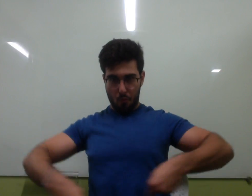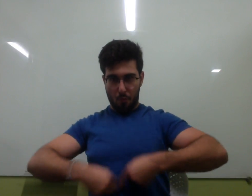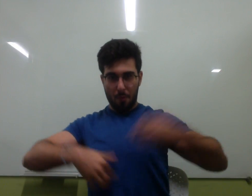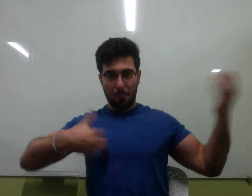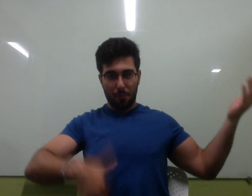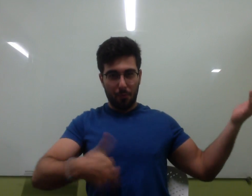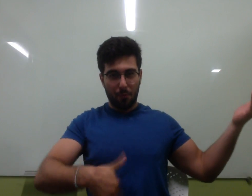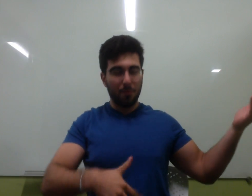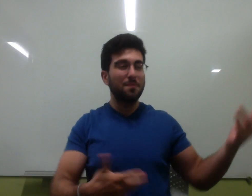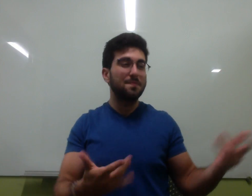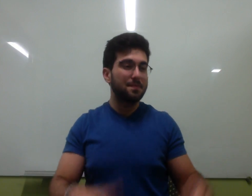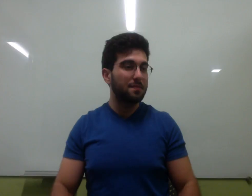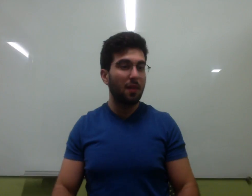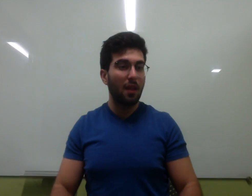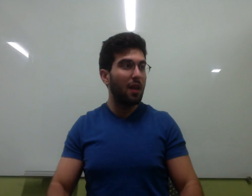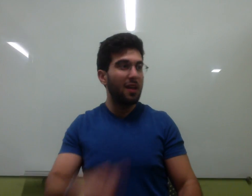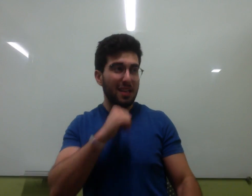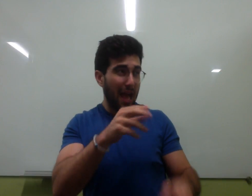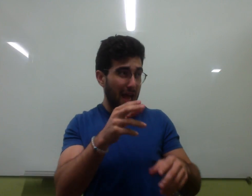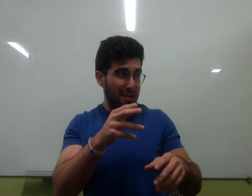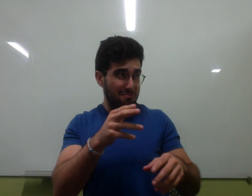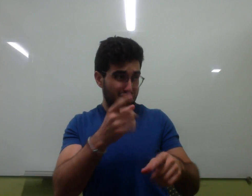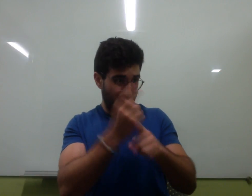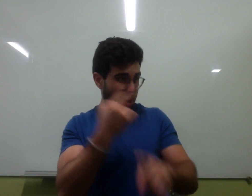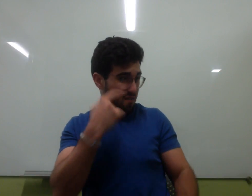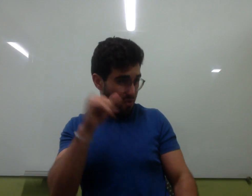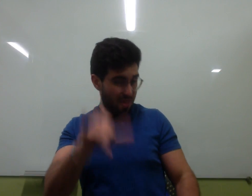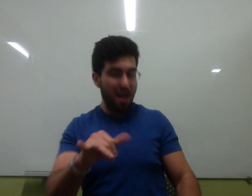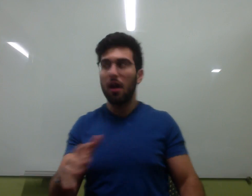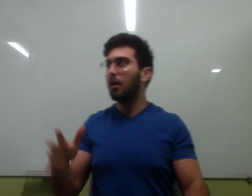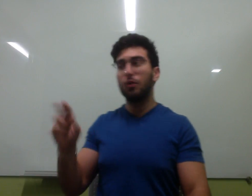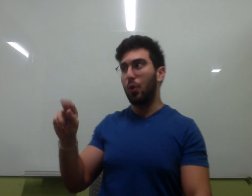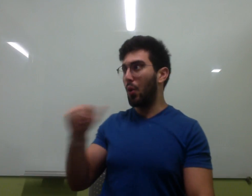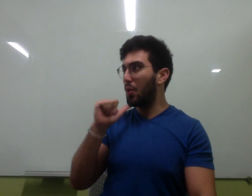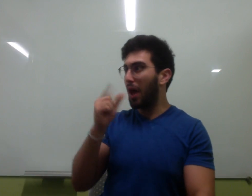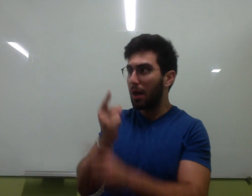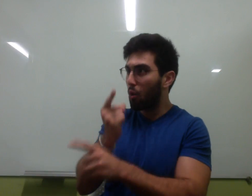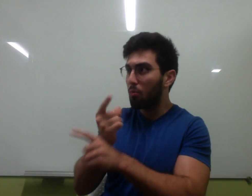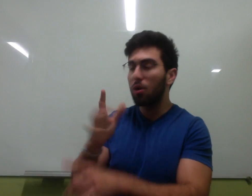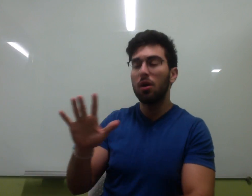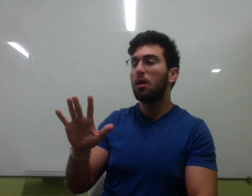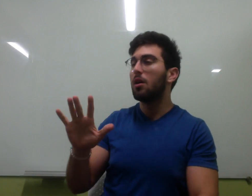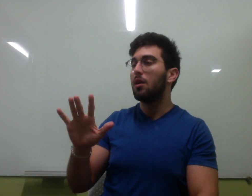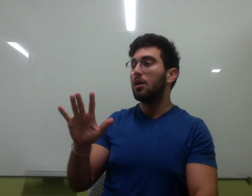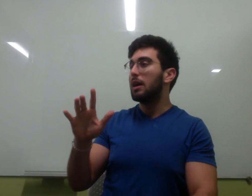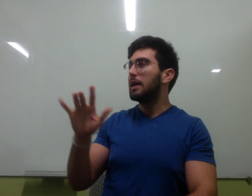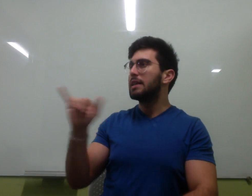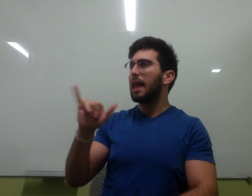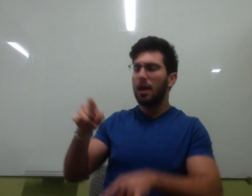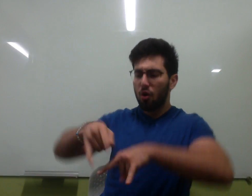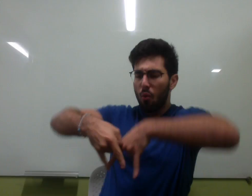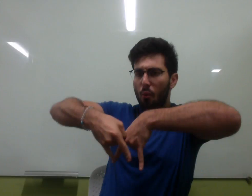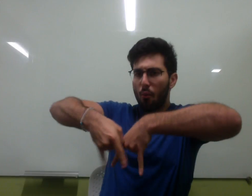of like they're cranking it out with their neck, and then their legs, it almost seems like they're not touching the ground. It's not